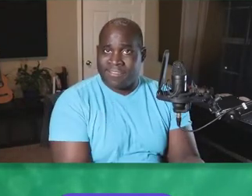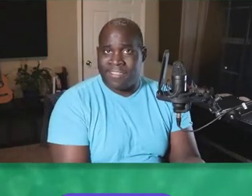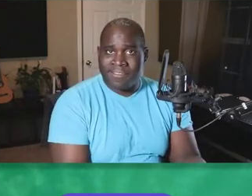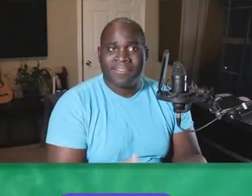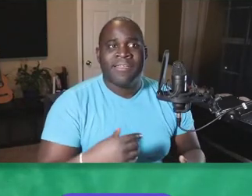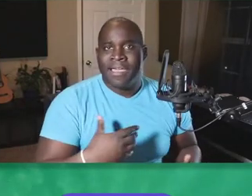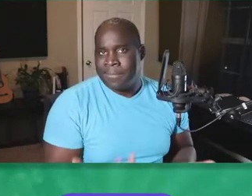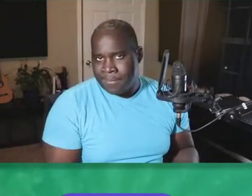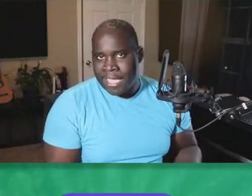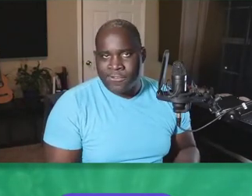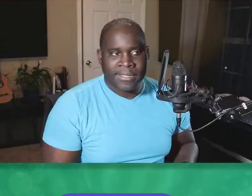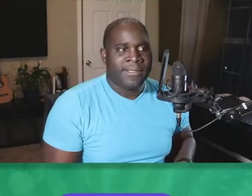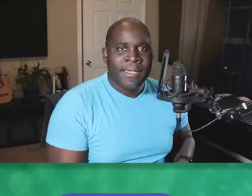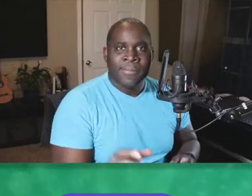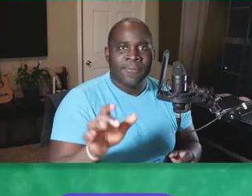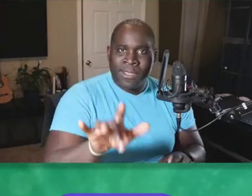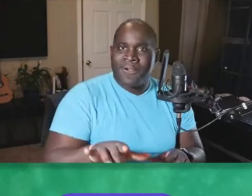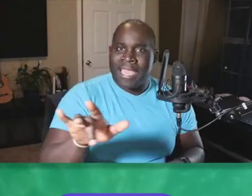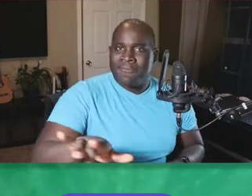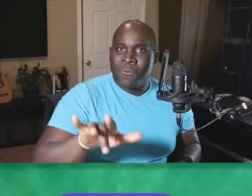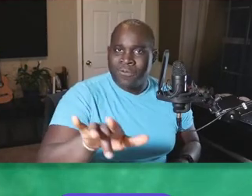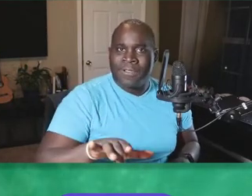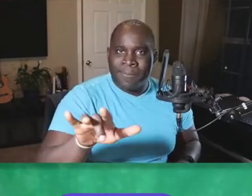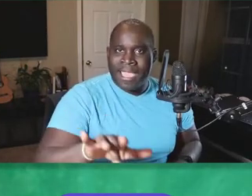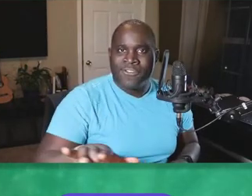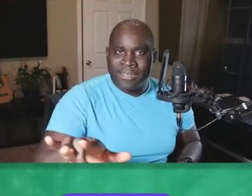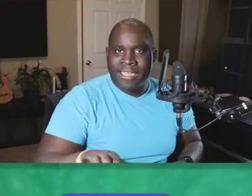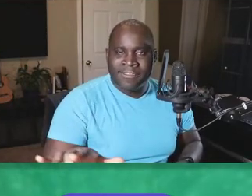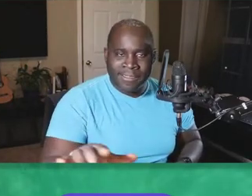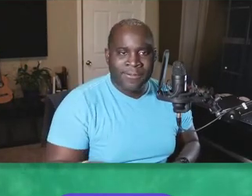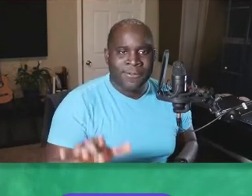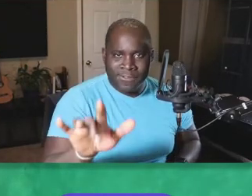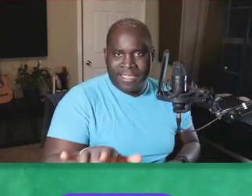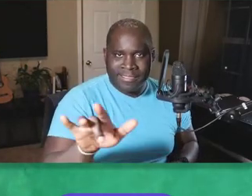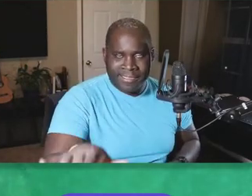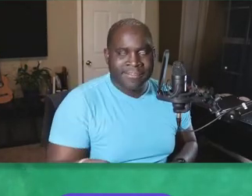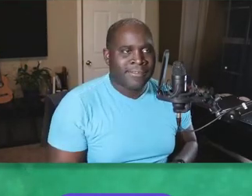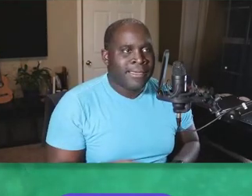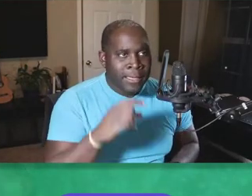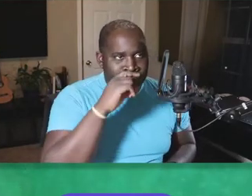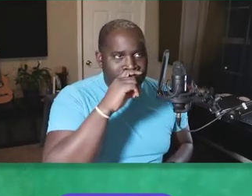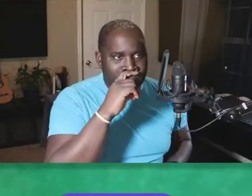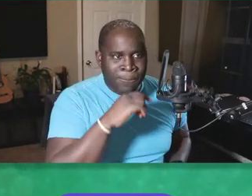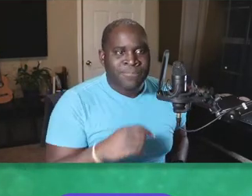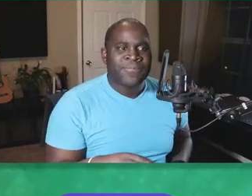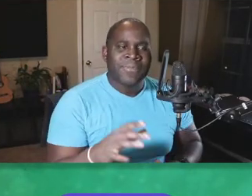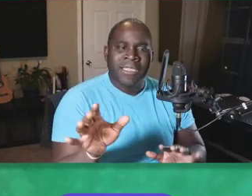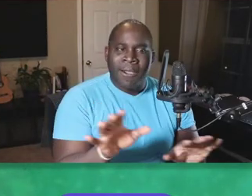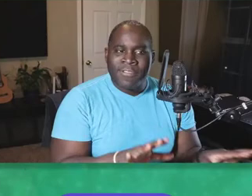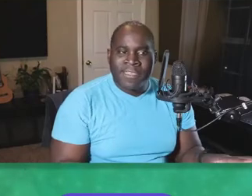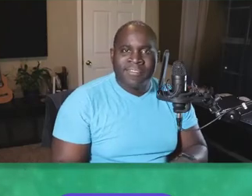if I'm a person that does this, I'm compassionate. But we already have a word from compassion in ASL, which is like this. So